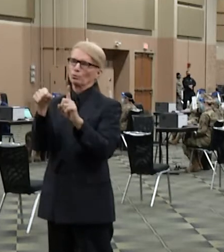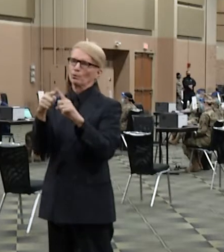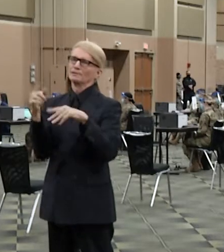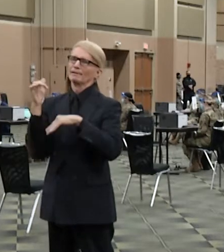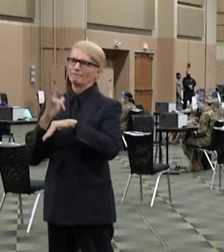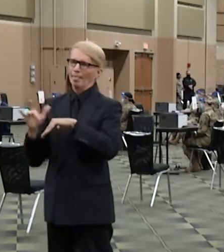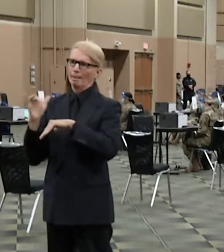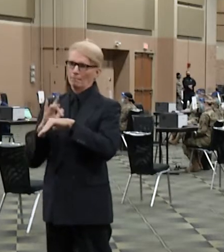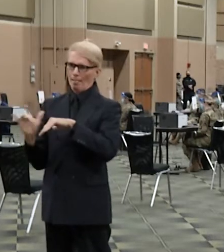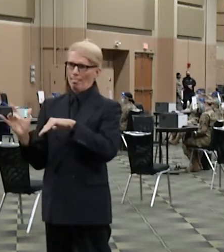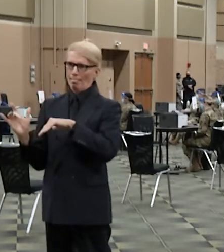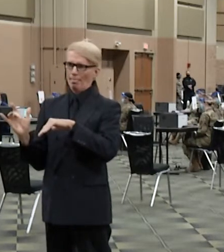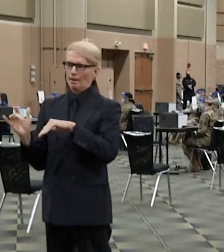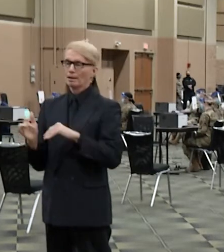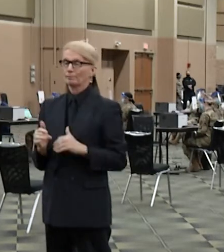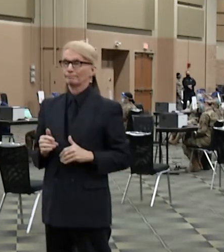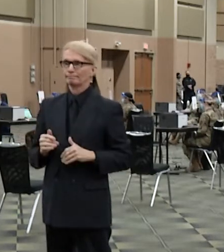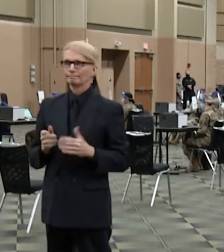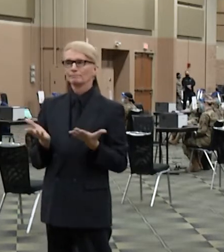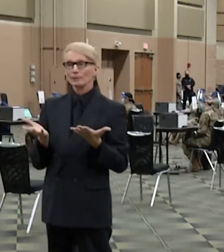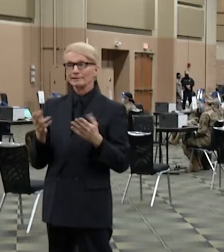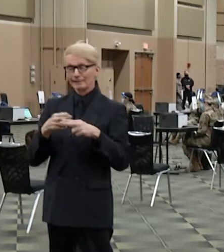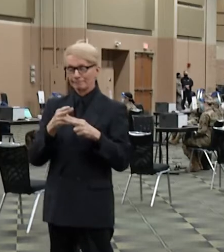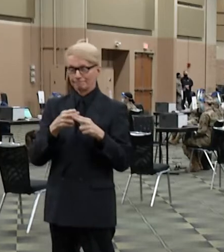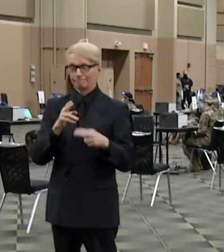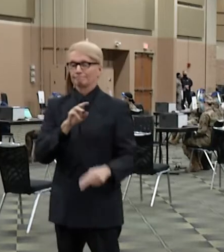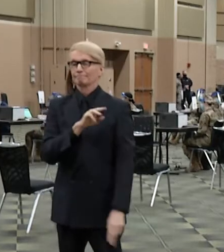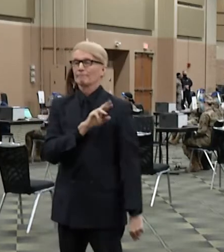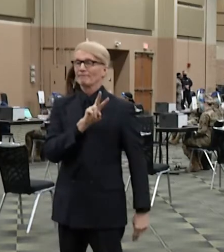available. Again, one more time,